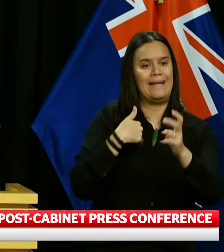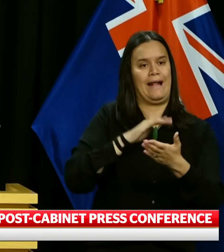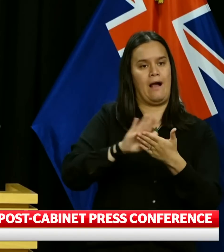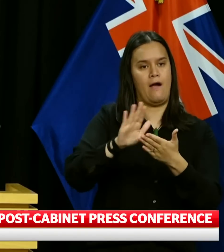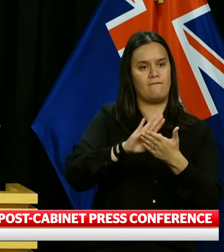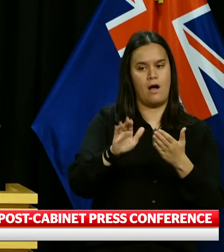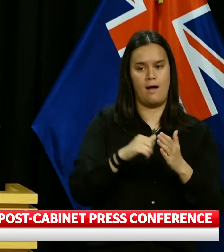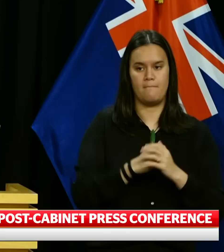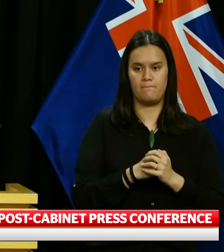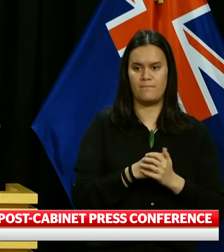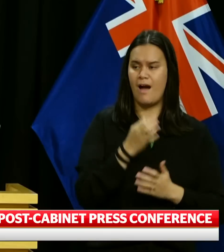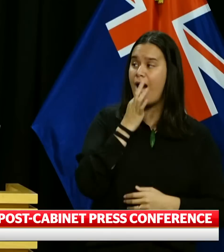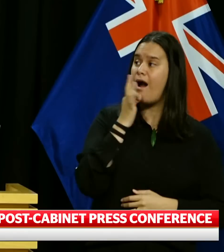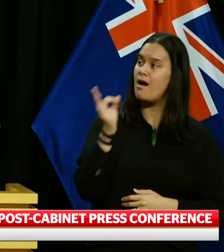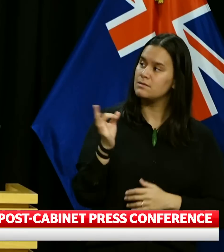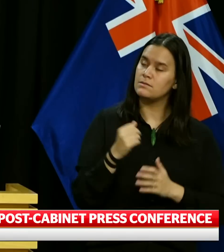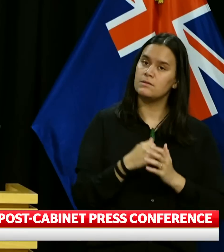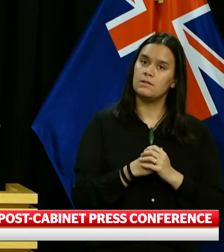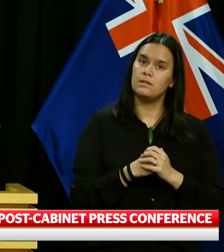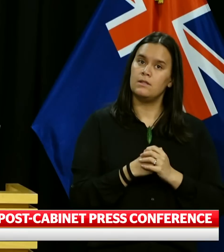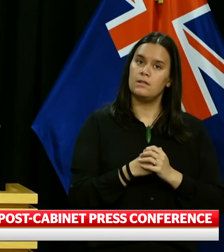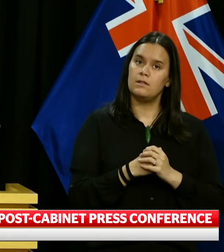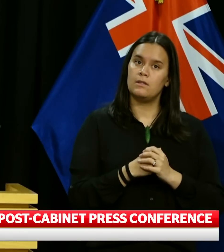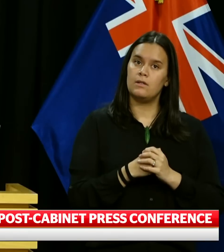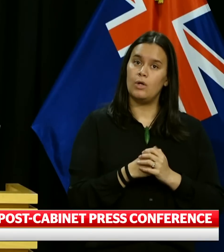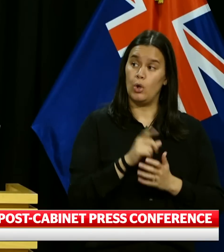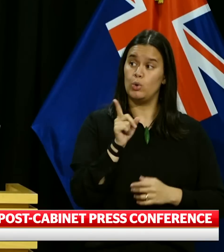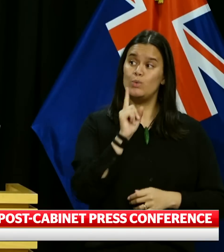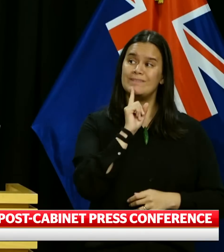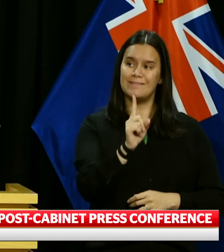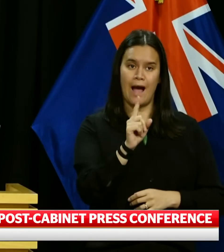Has there been a reprimand or more a suggestion not to use that